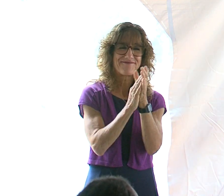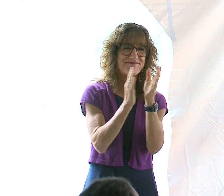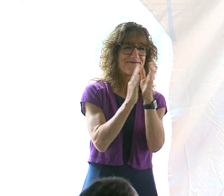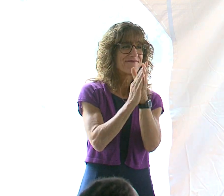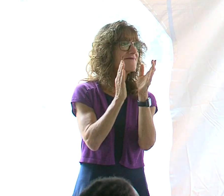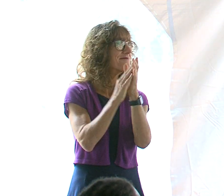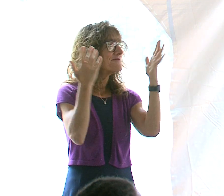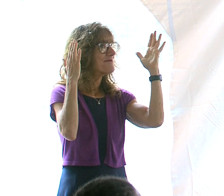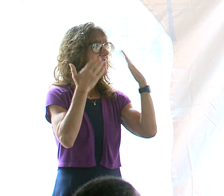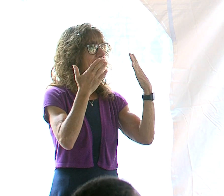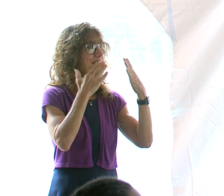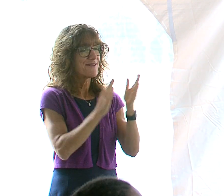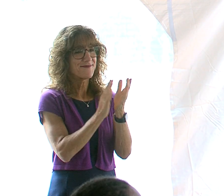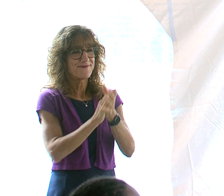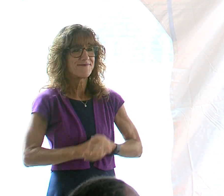Great. Thank you.